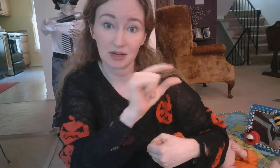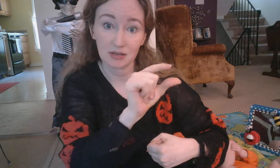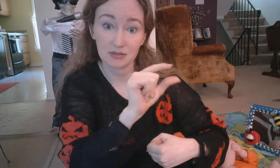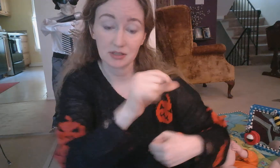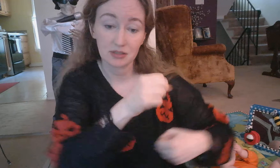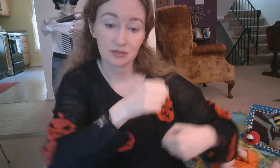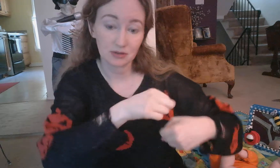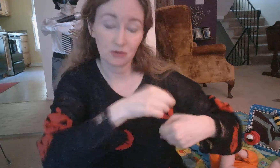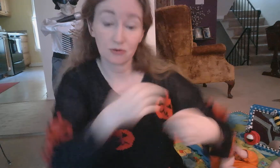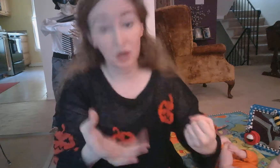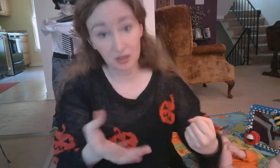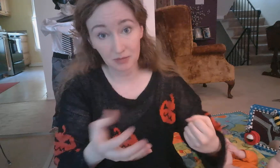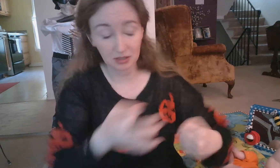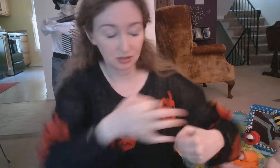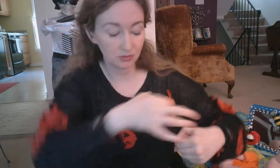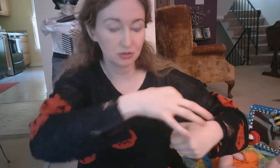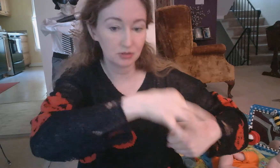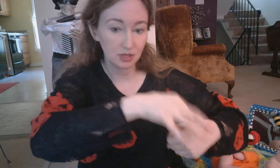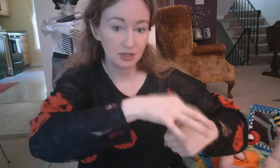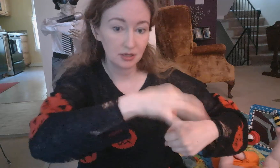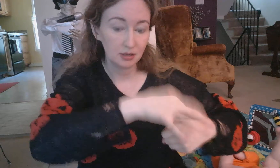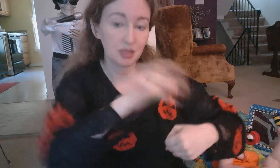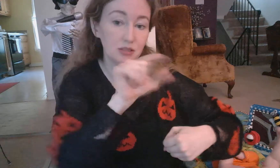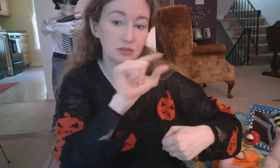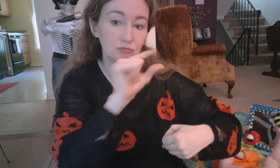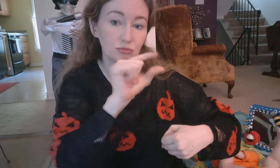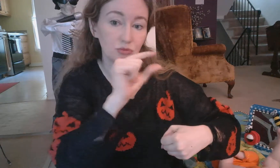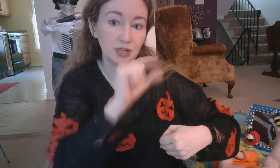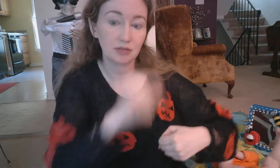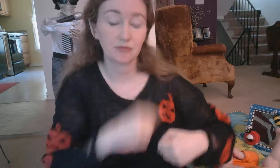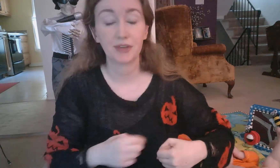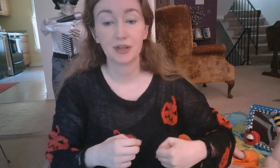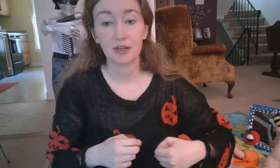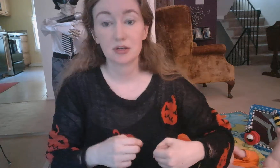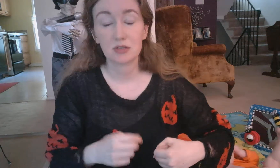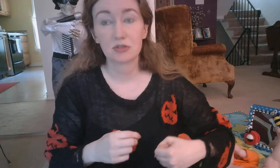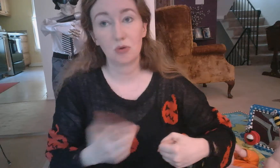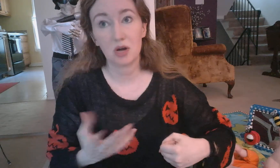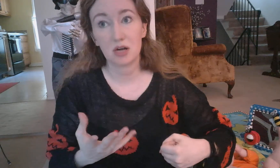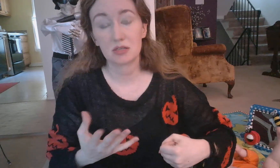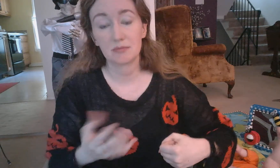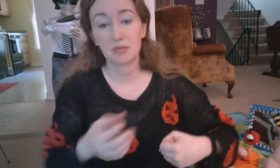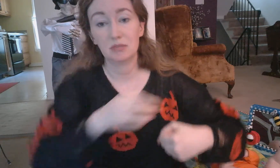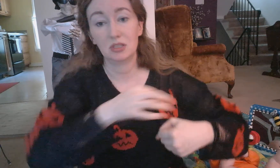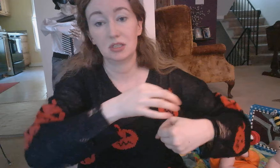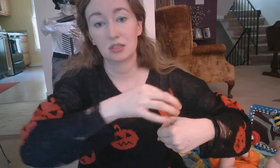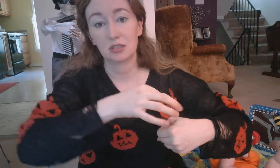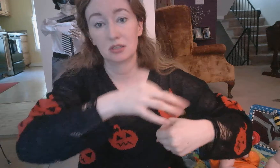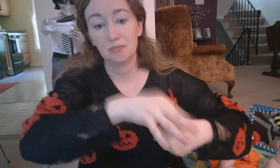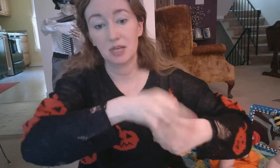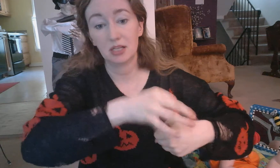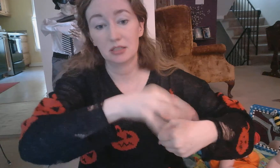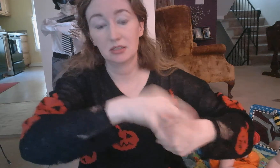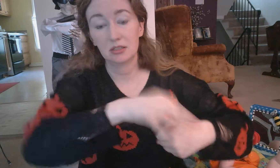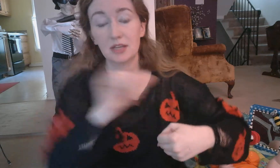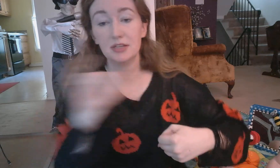around. So for watermelon, you would do melon, grain. Squash might be melon, and then